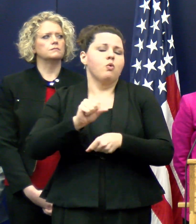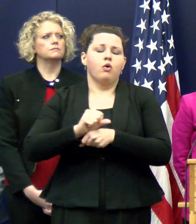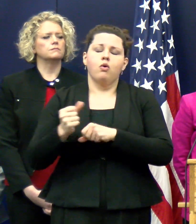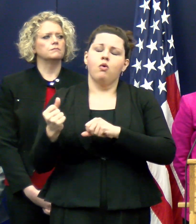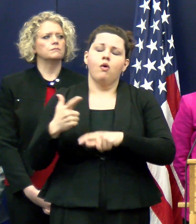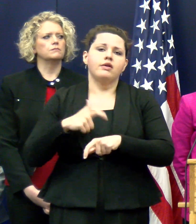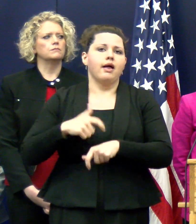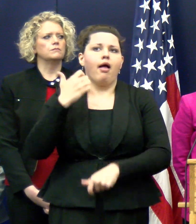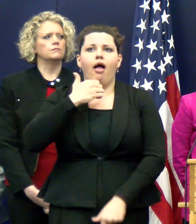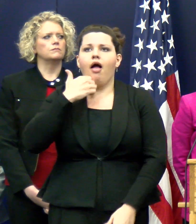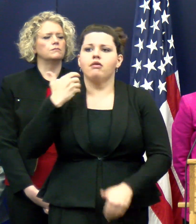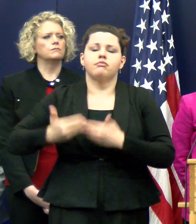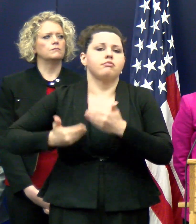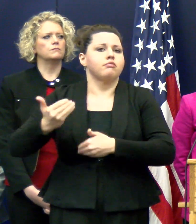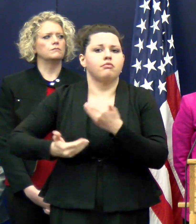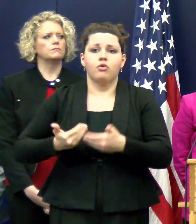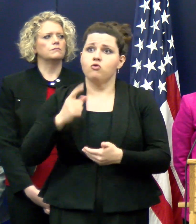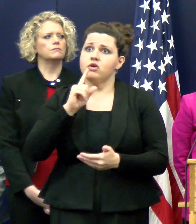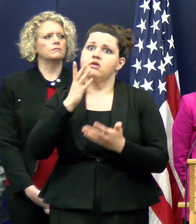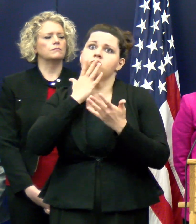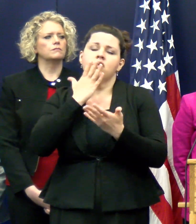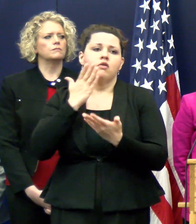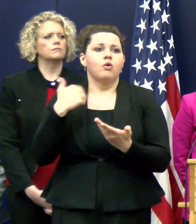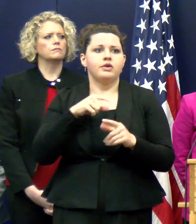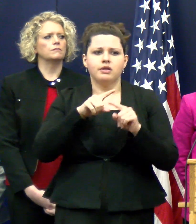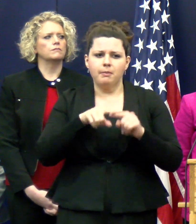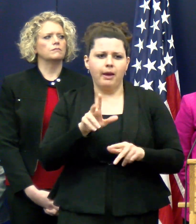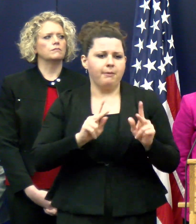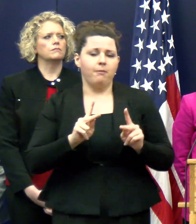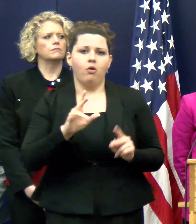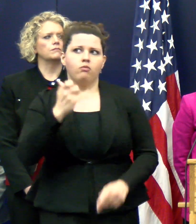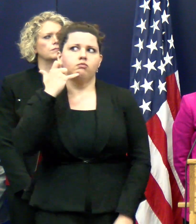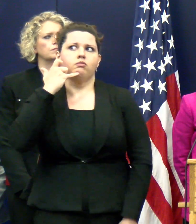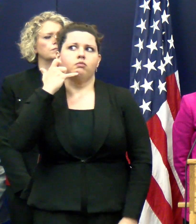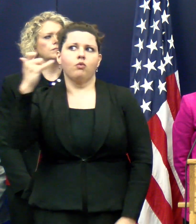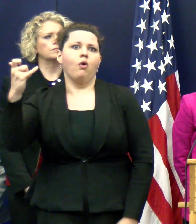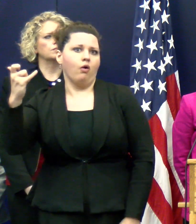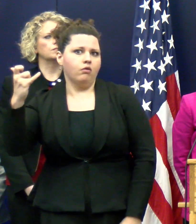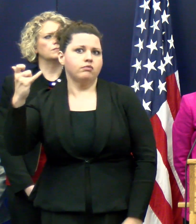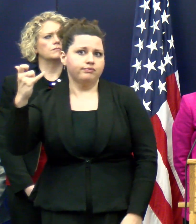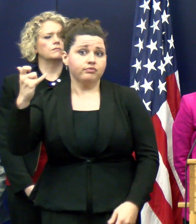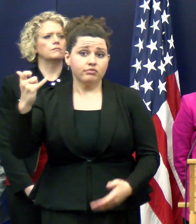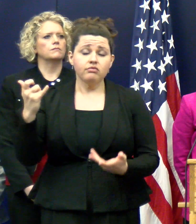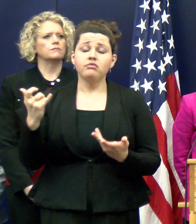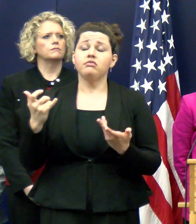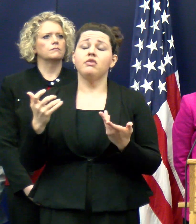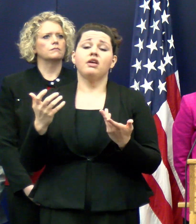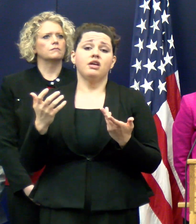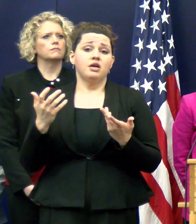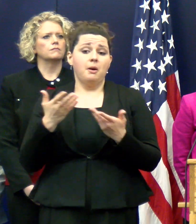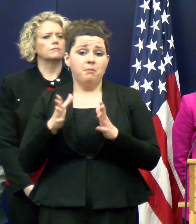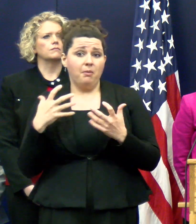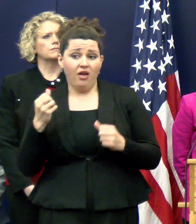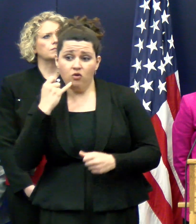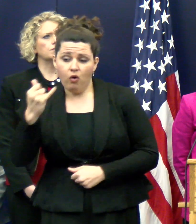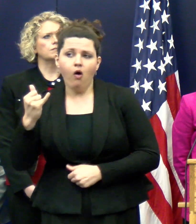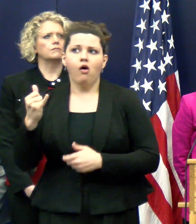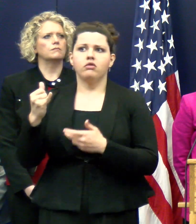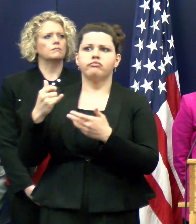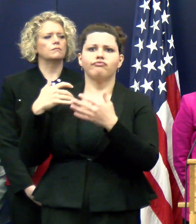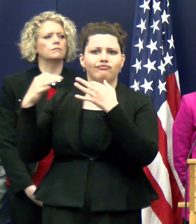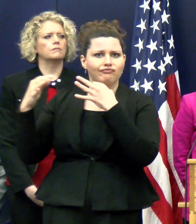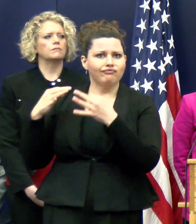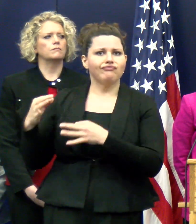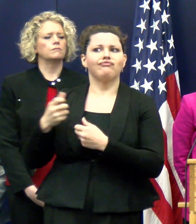health, and we are so grateful because we rely on people to pick up the phone when public health calls you and to talk with us and to provide us that